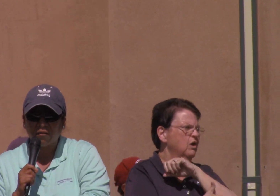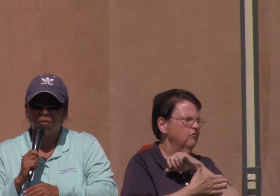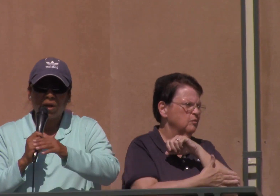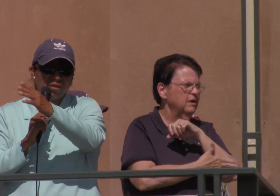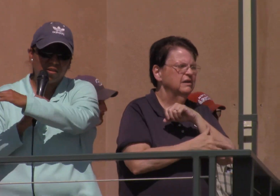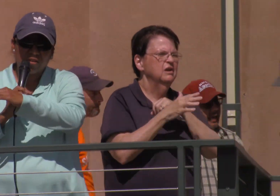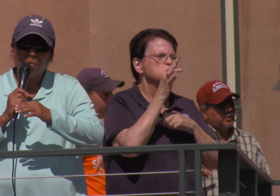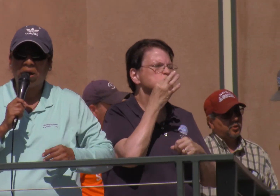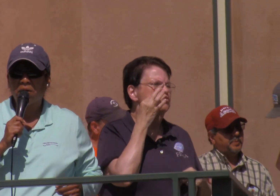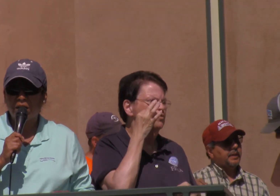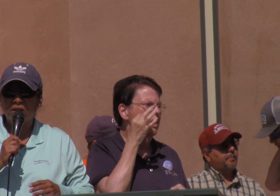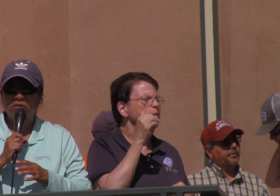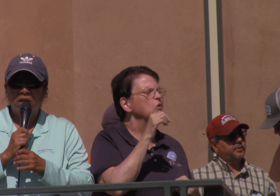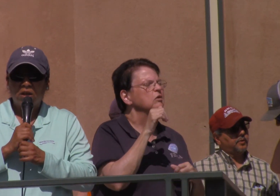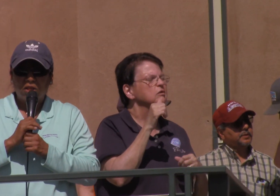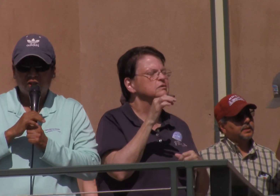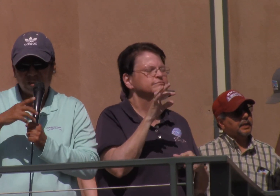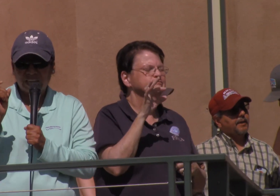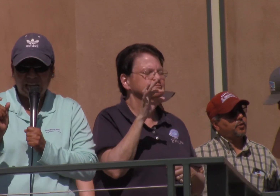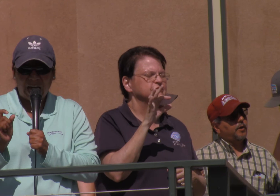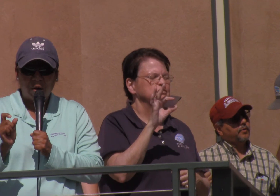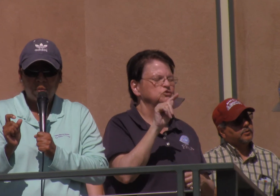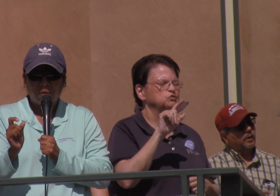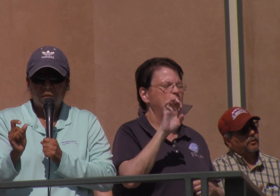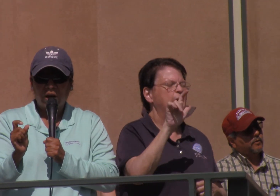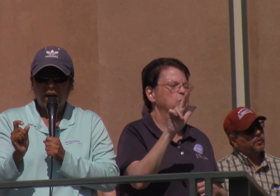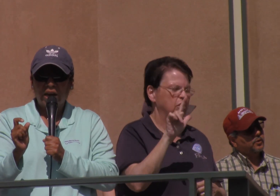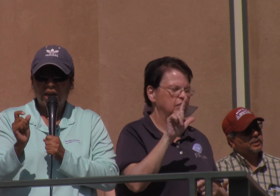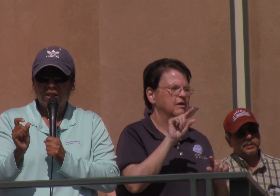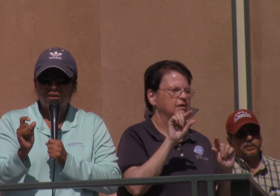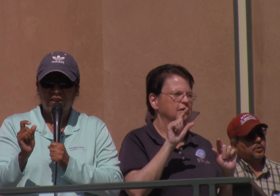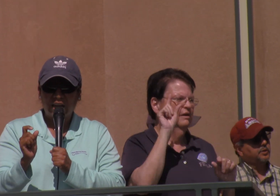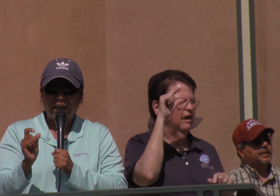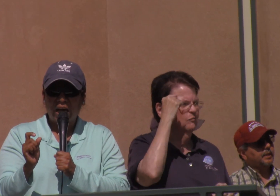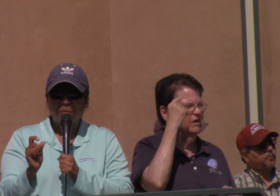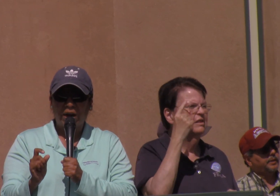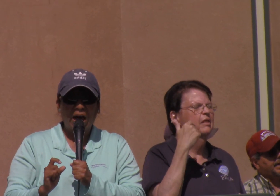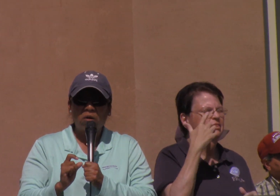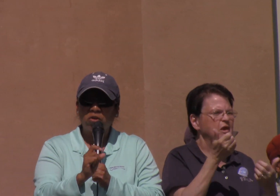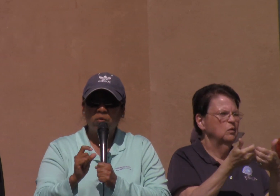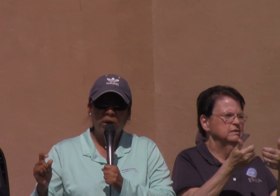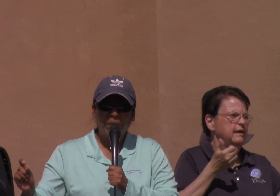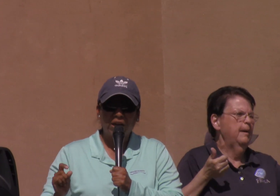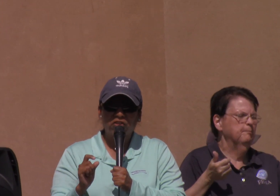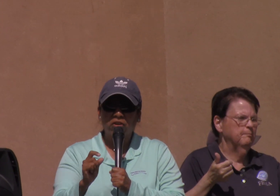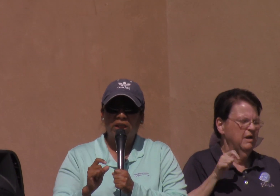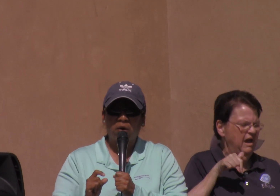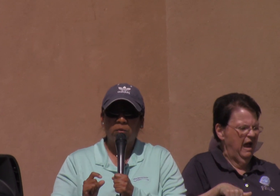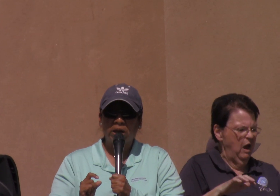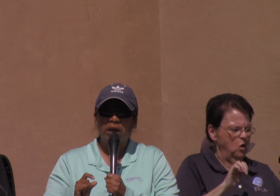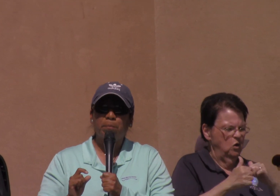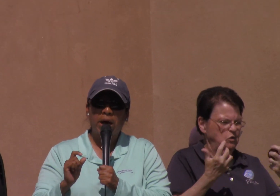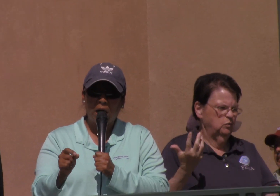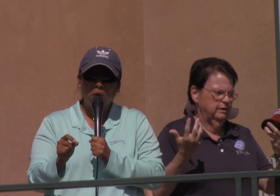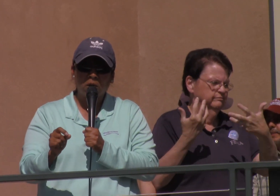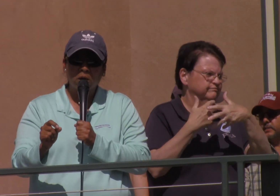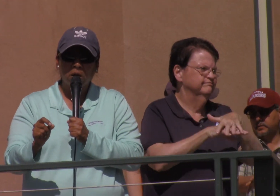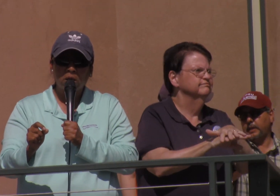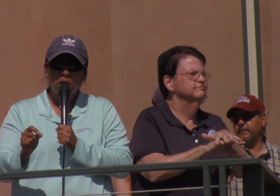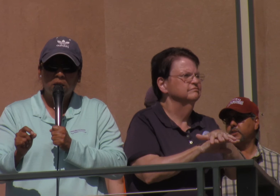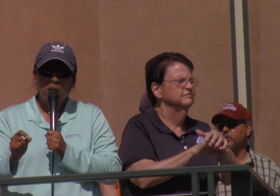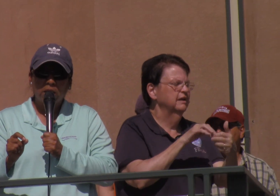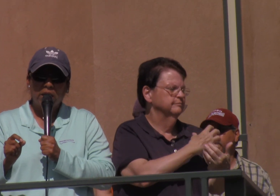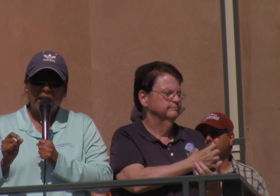tribal governments in some areas. There's a gap, right? And there's that gap. And how do we make sure that we